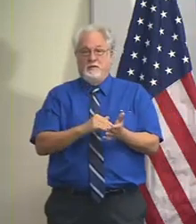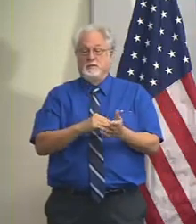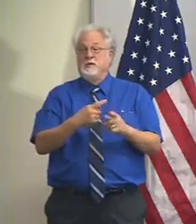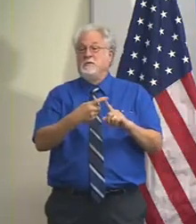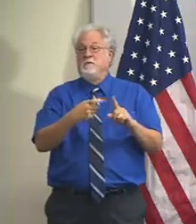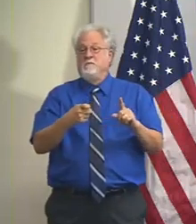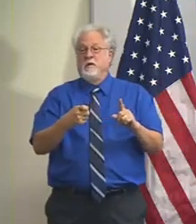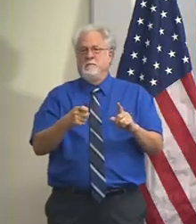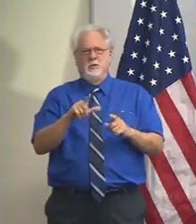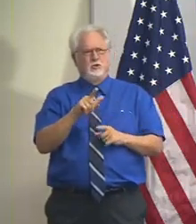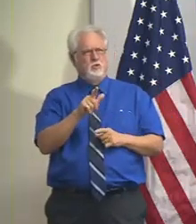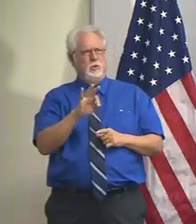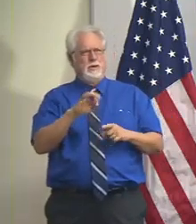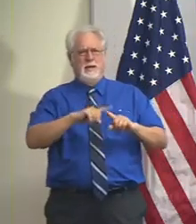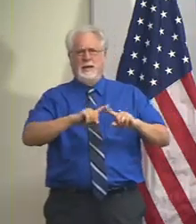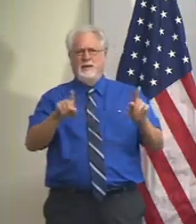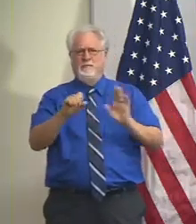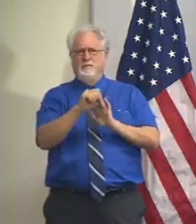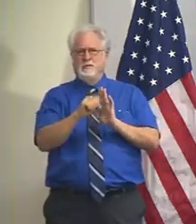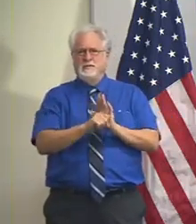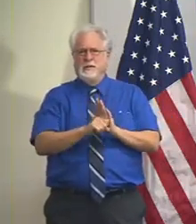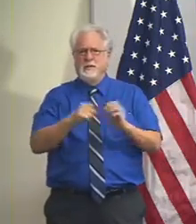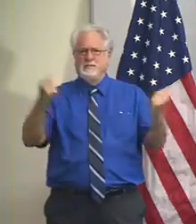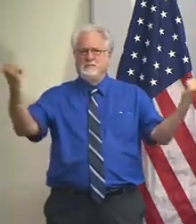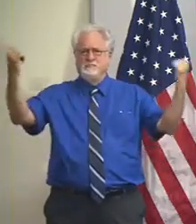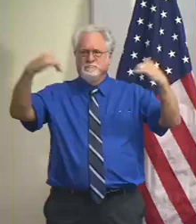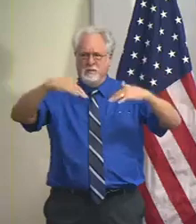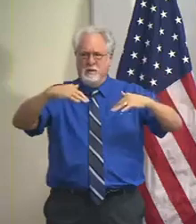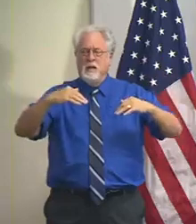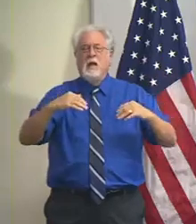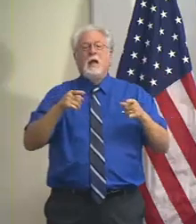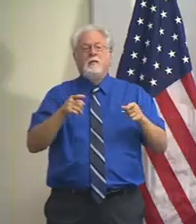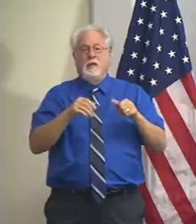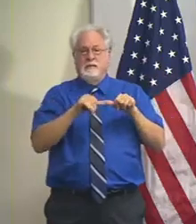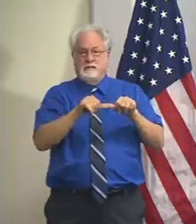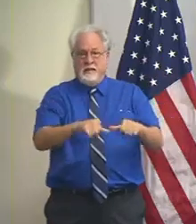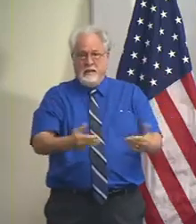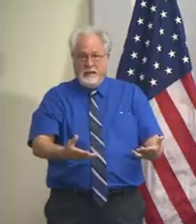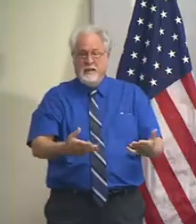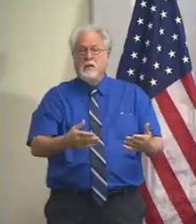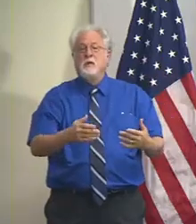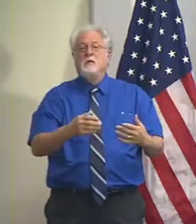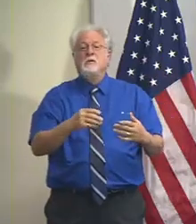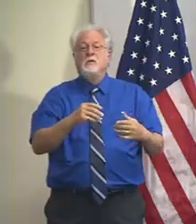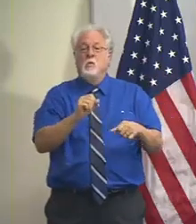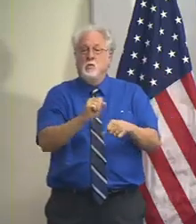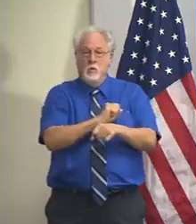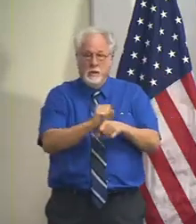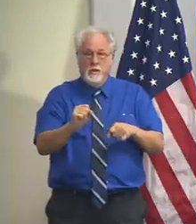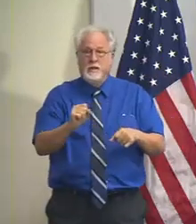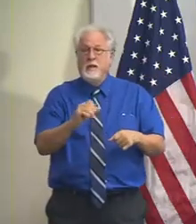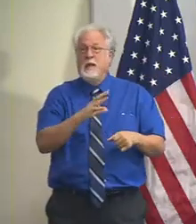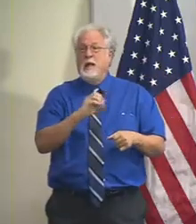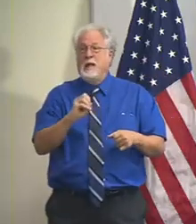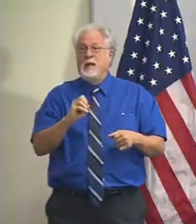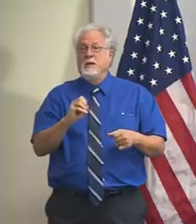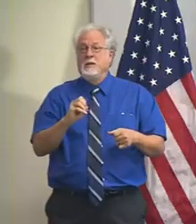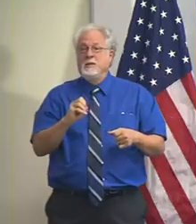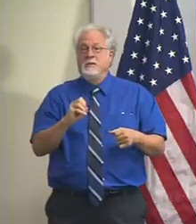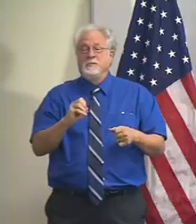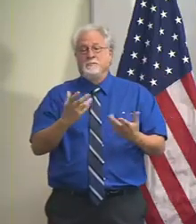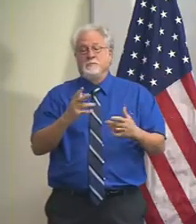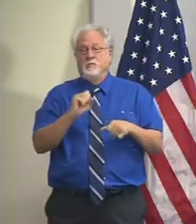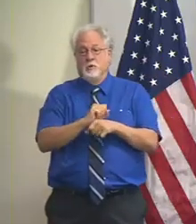come from, I think, 29 different states. They remain in our state. They are engaged, and they are